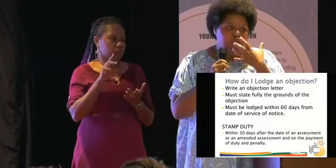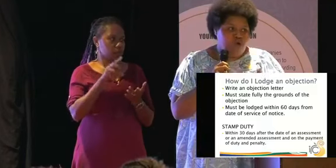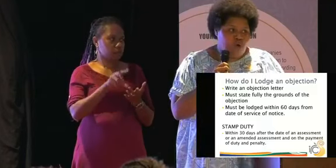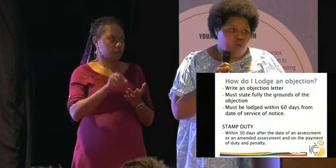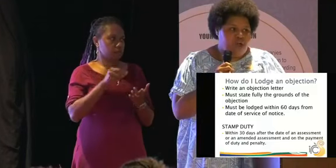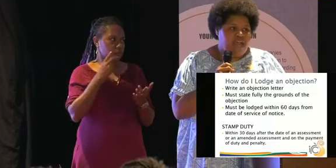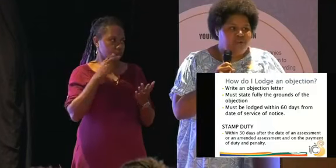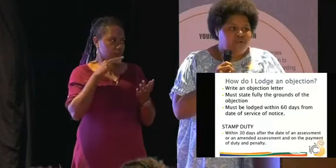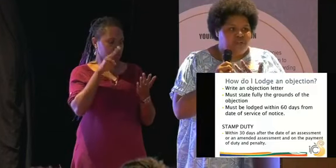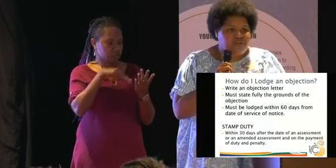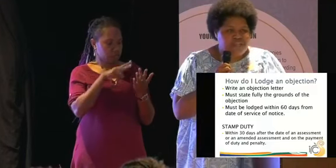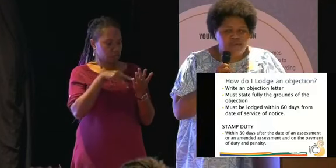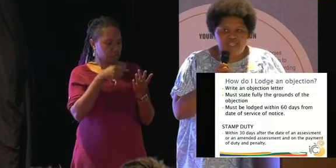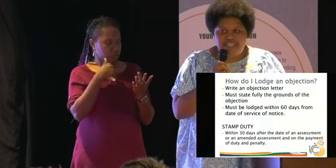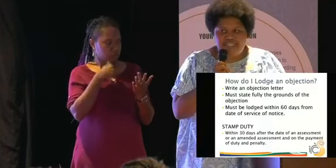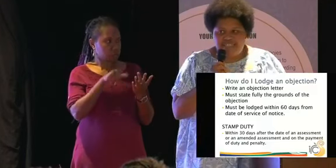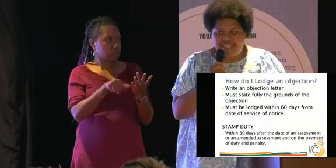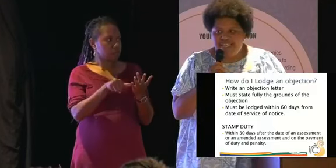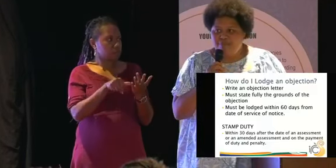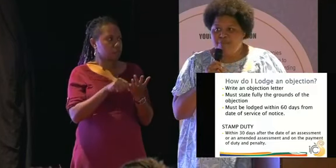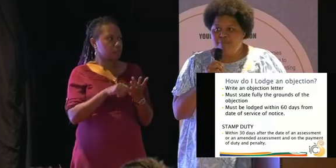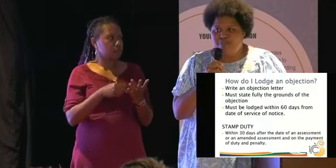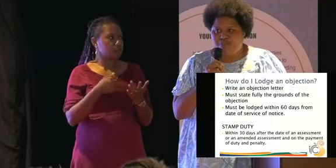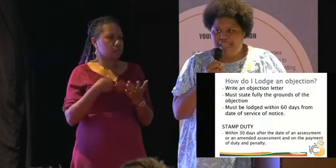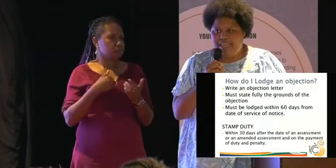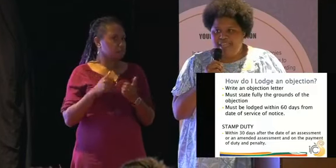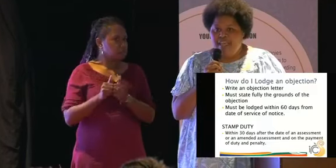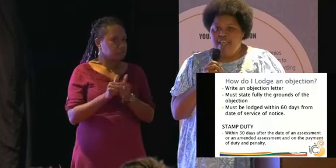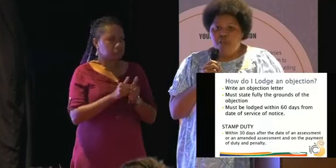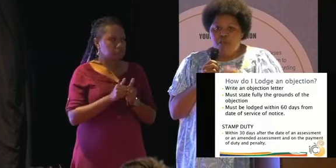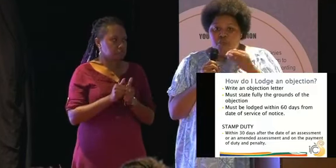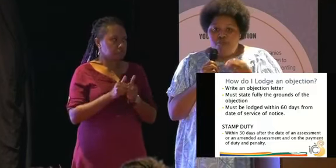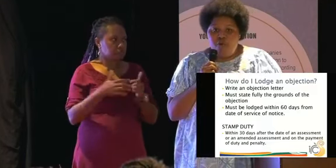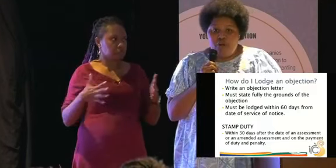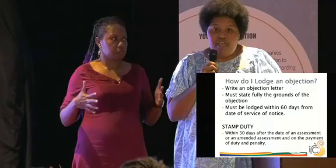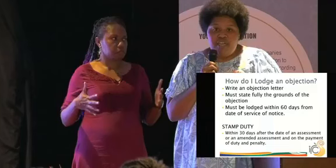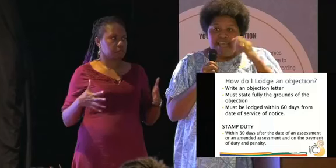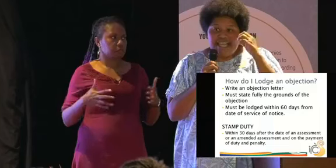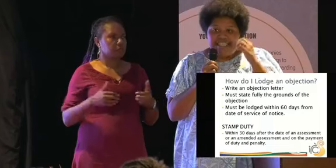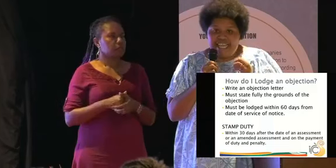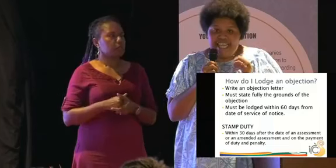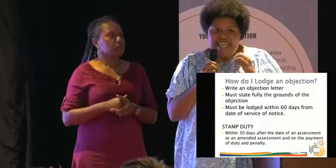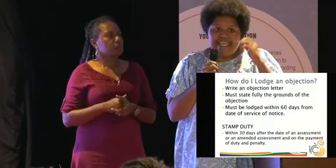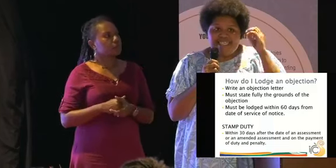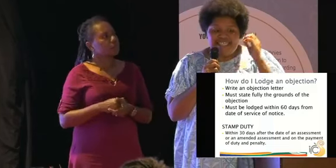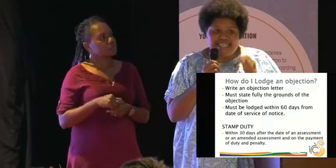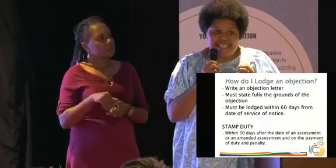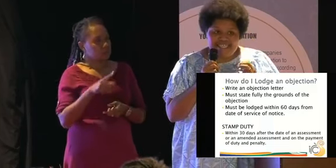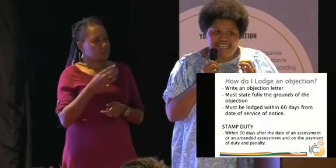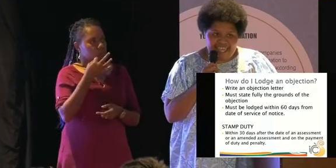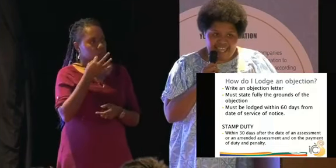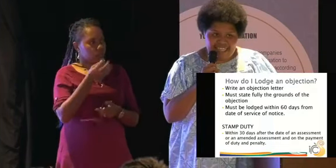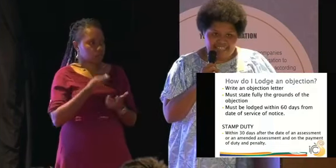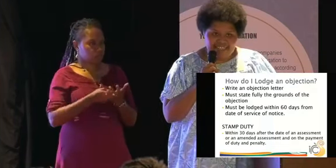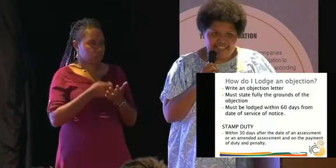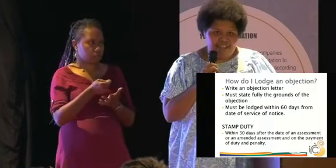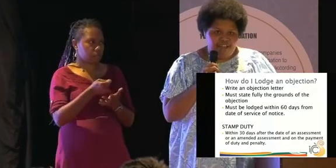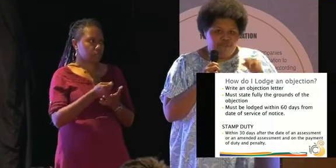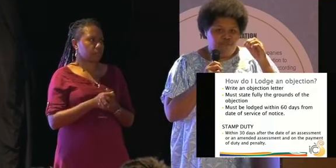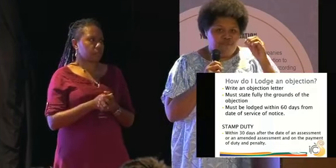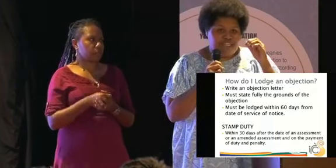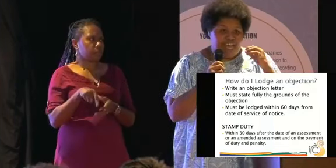that, no, I don't agree with this tax that I'm supposed to pay. You've got exactly 60